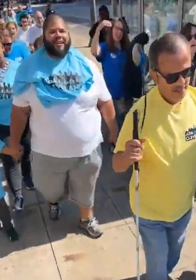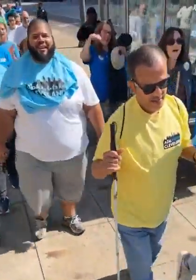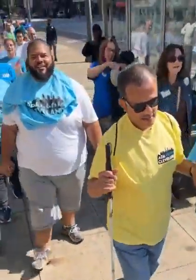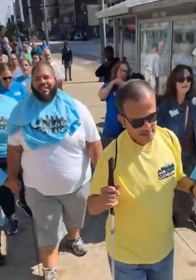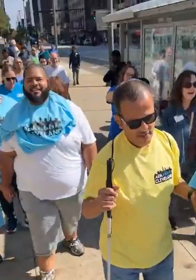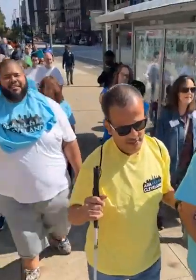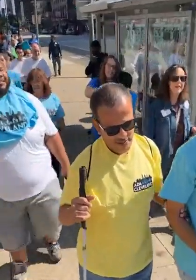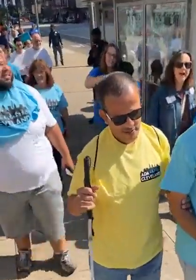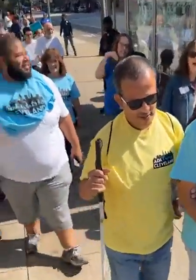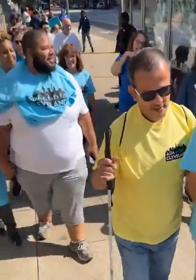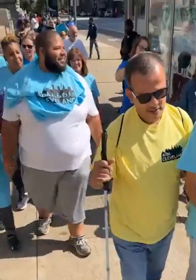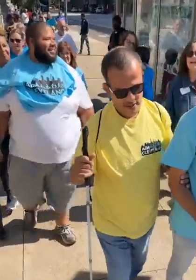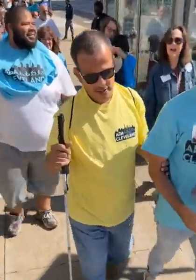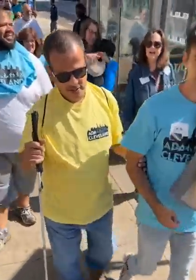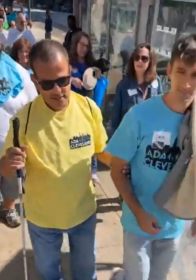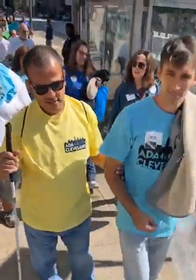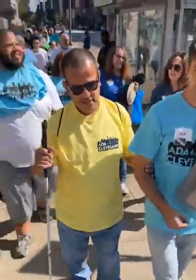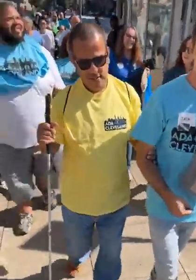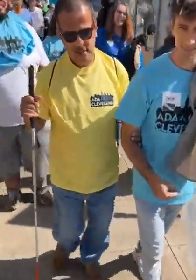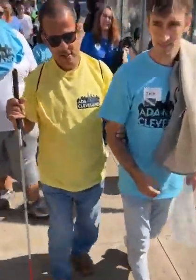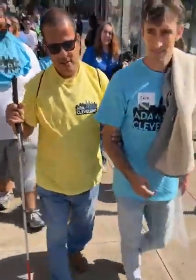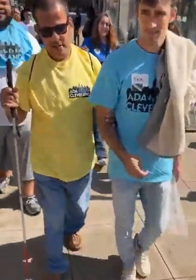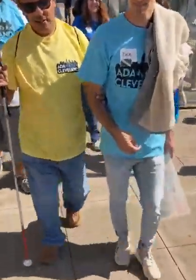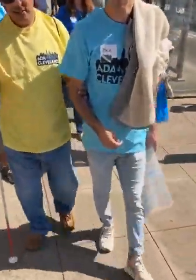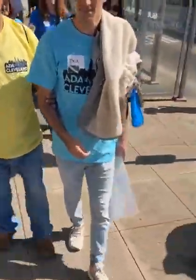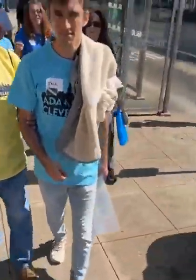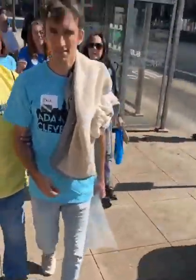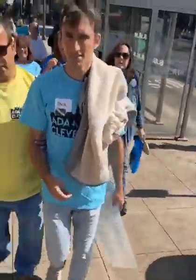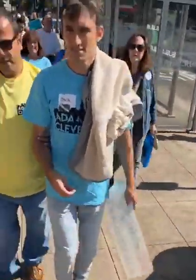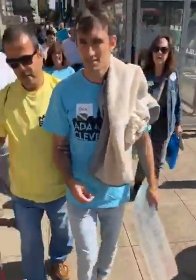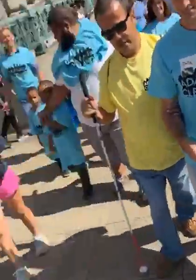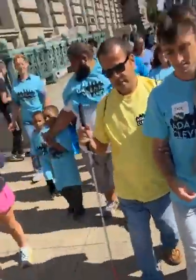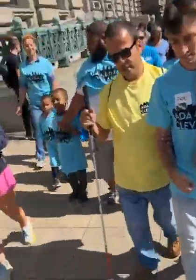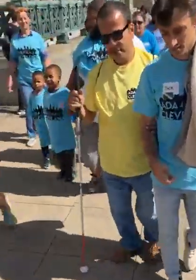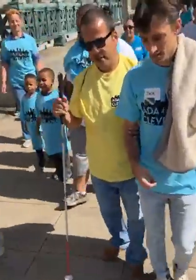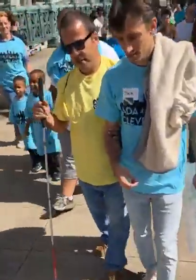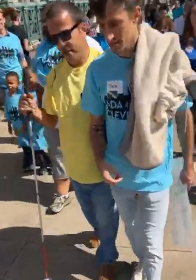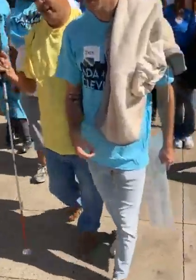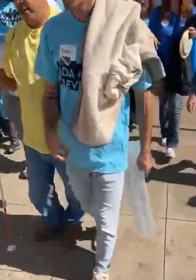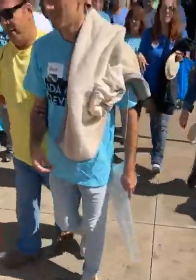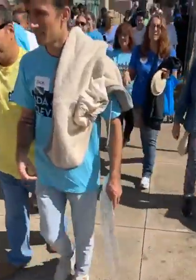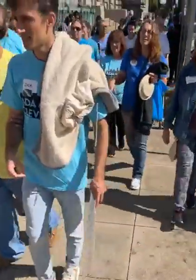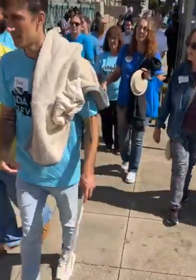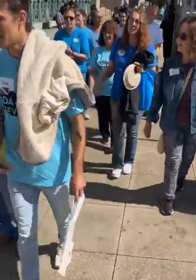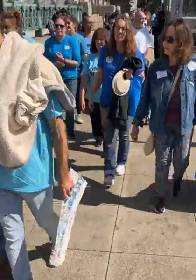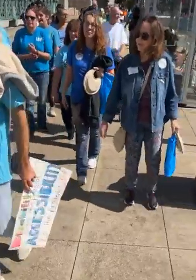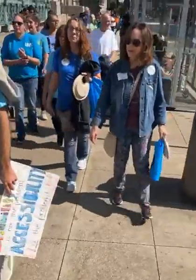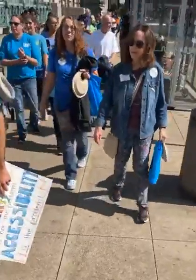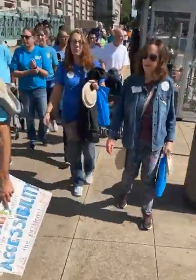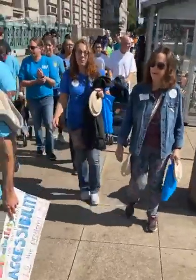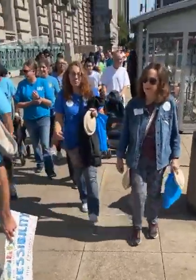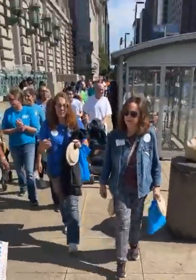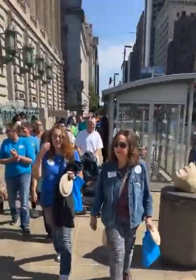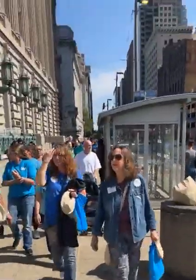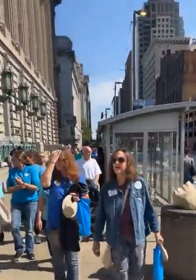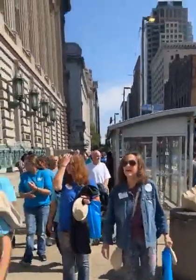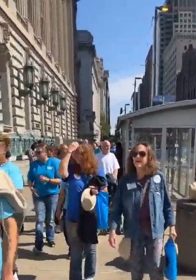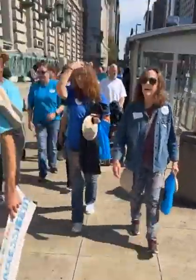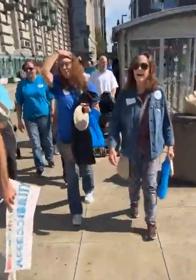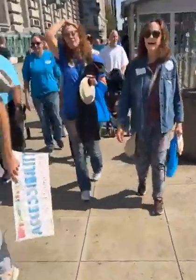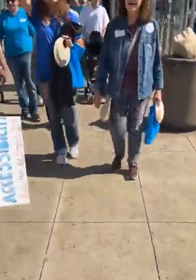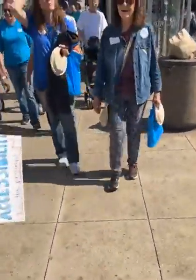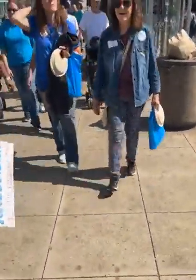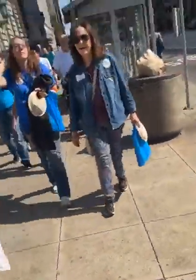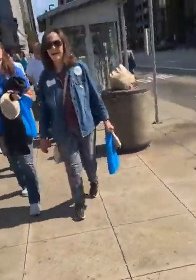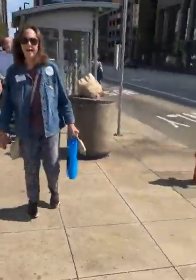We want access, access. Woo! It was fun.